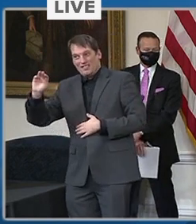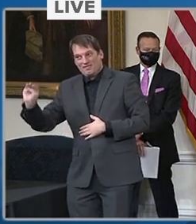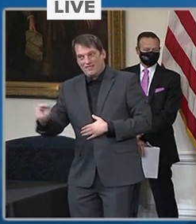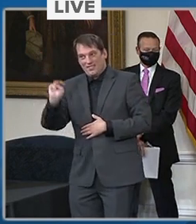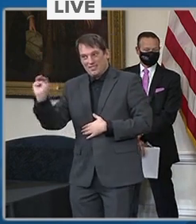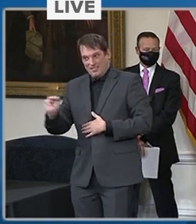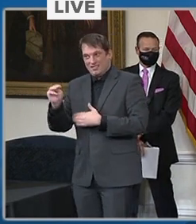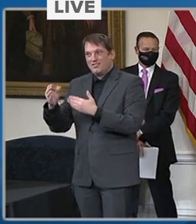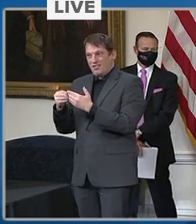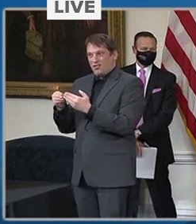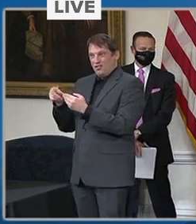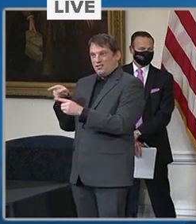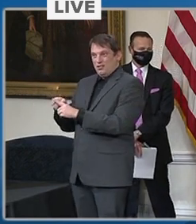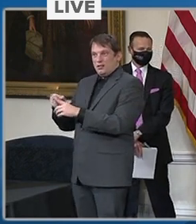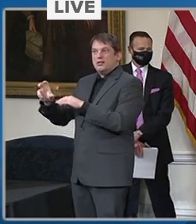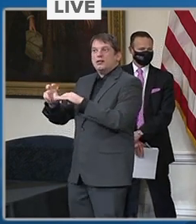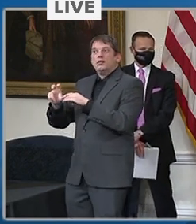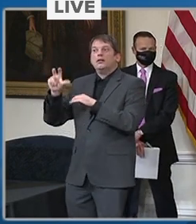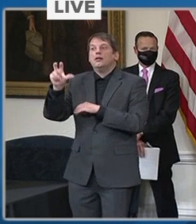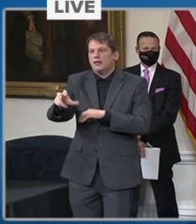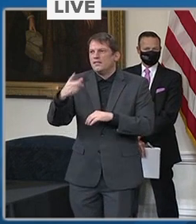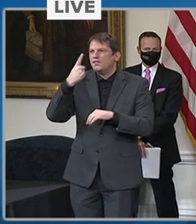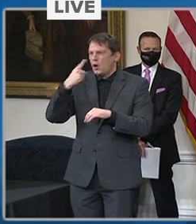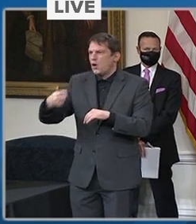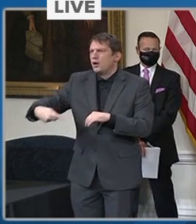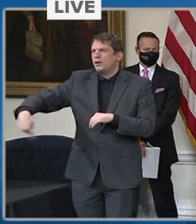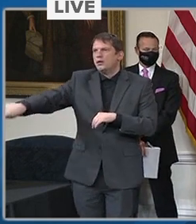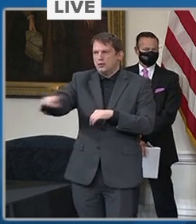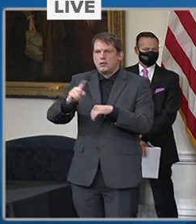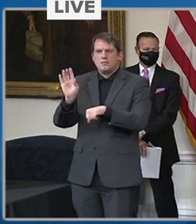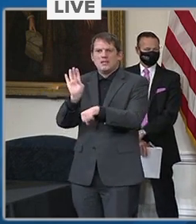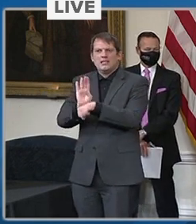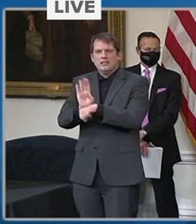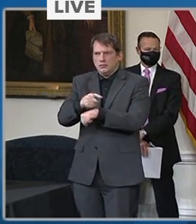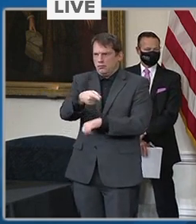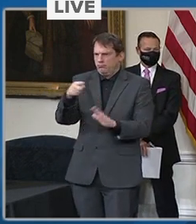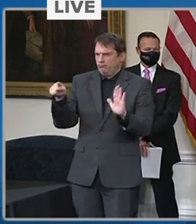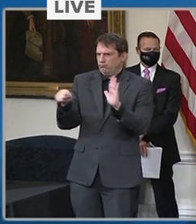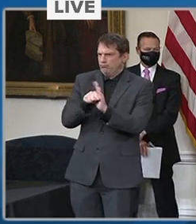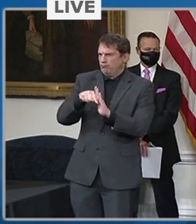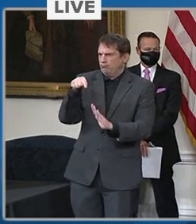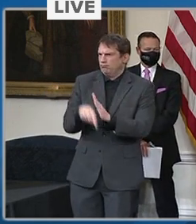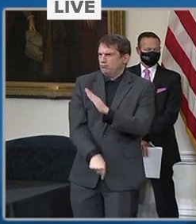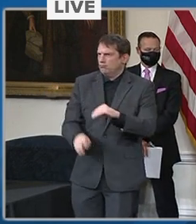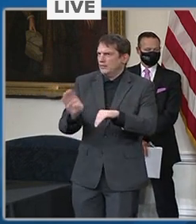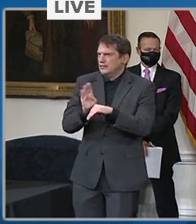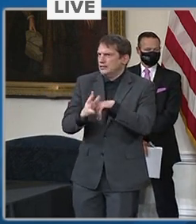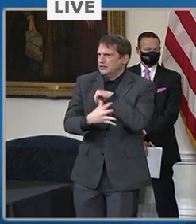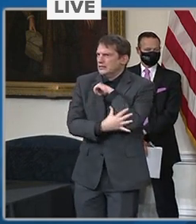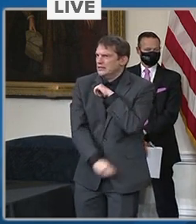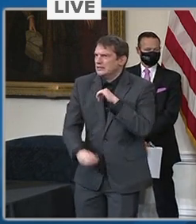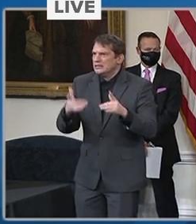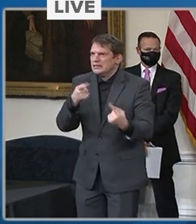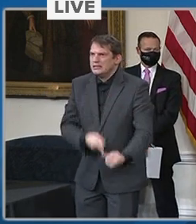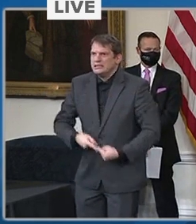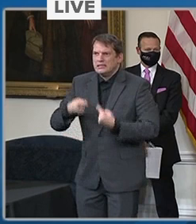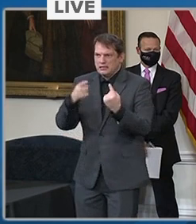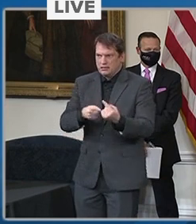economically disadvantaged businesses, specifically in our rural counties. Today, we are also